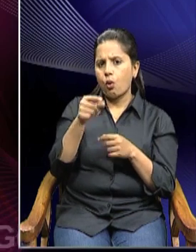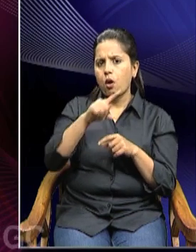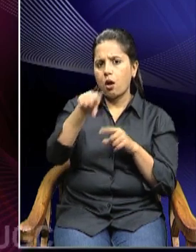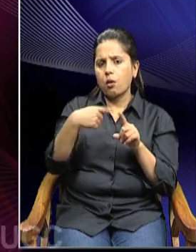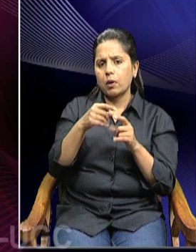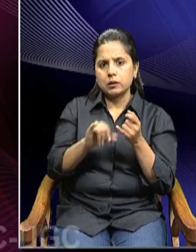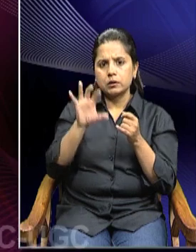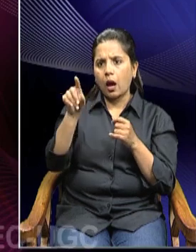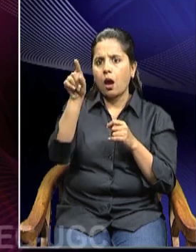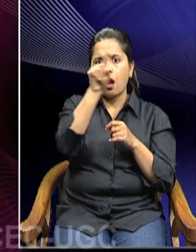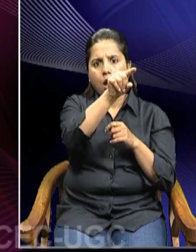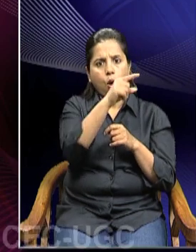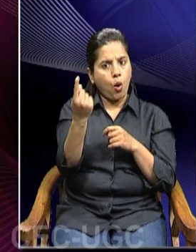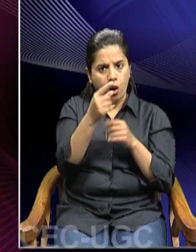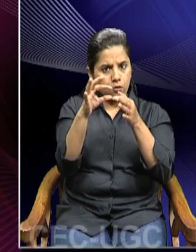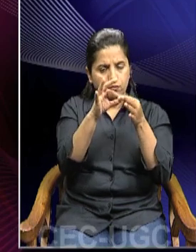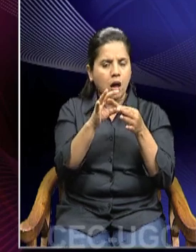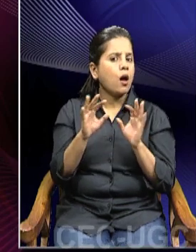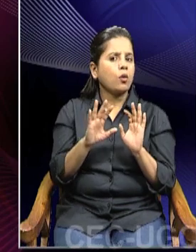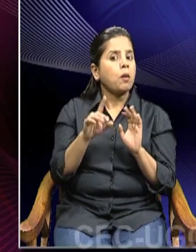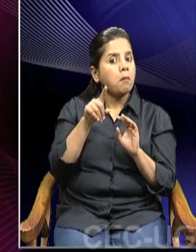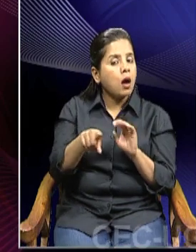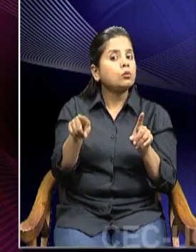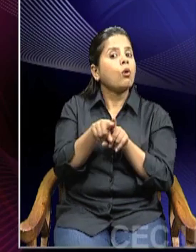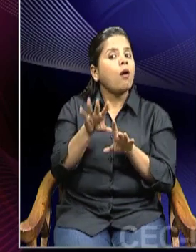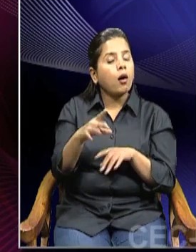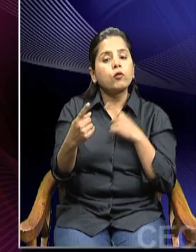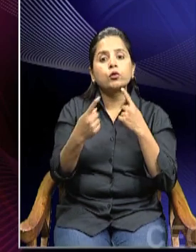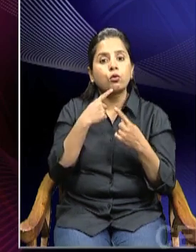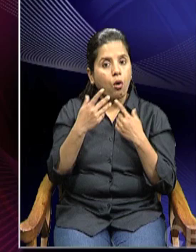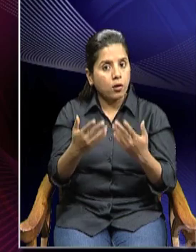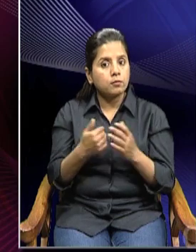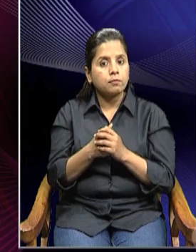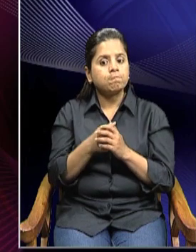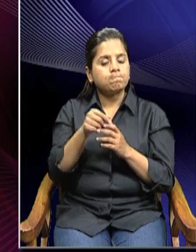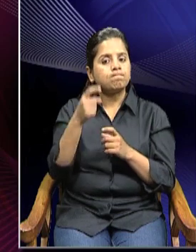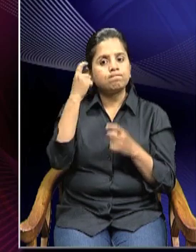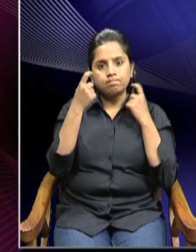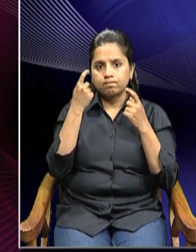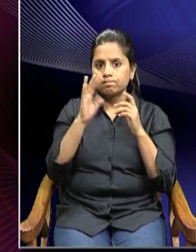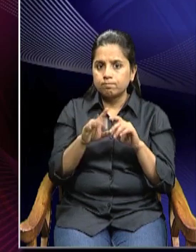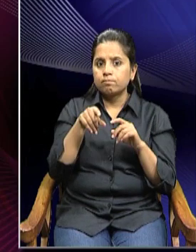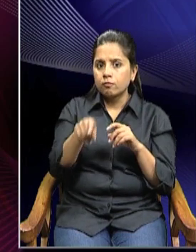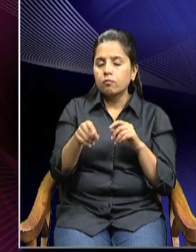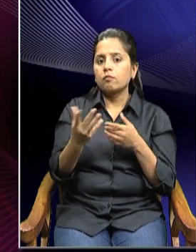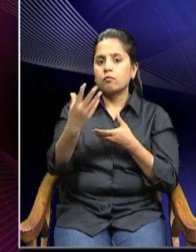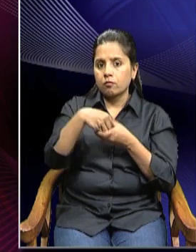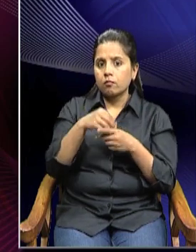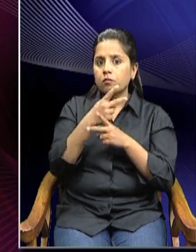state-to-state relations. It also it also